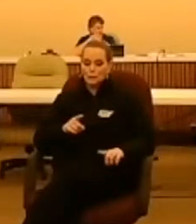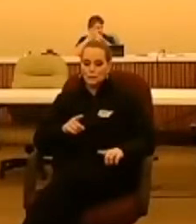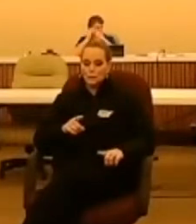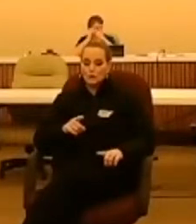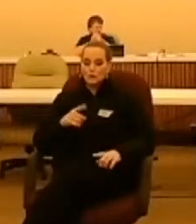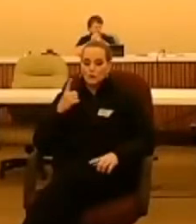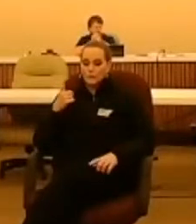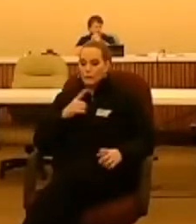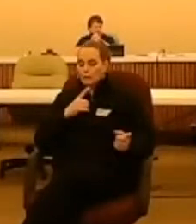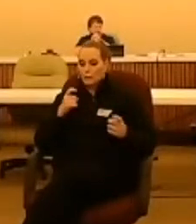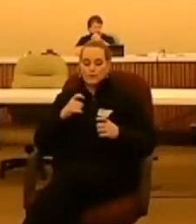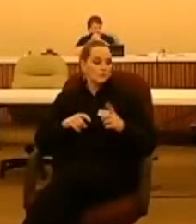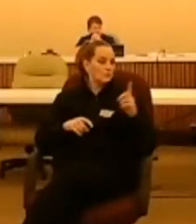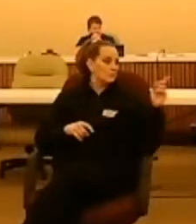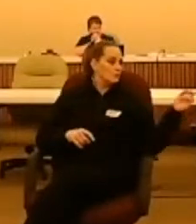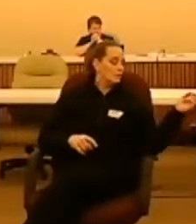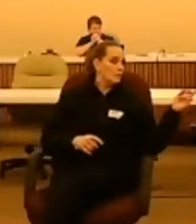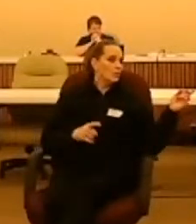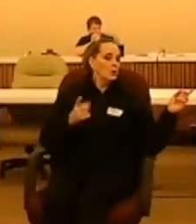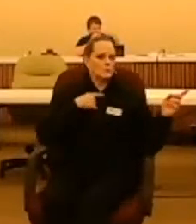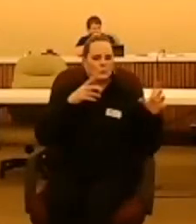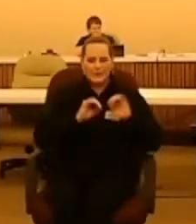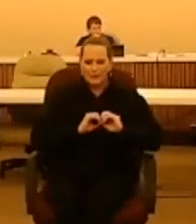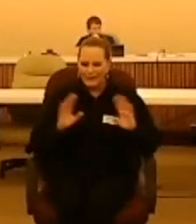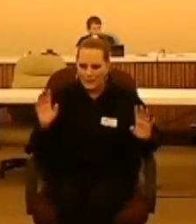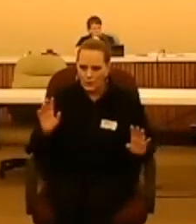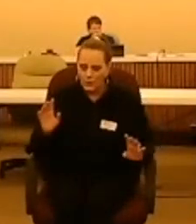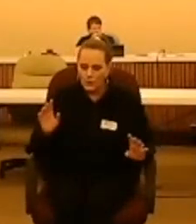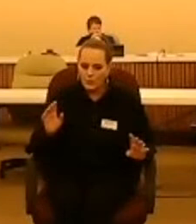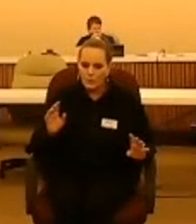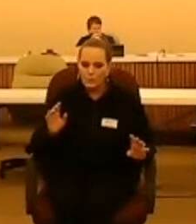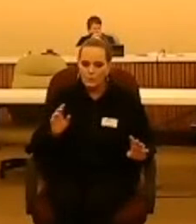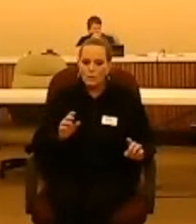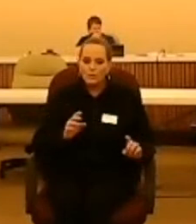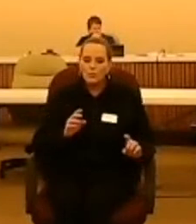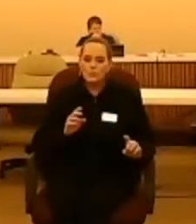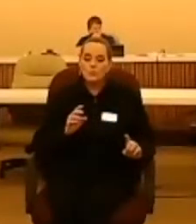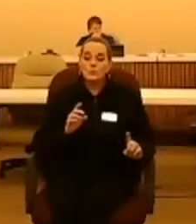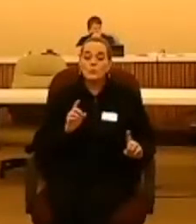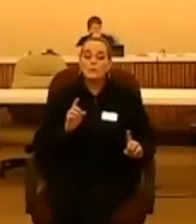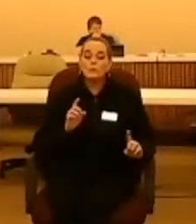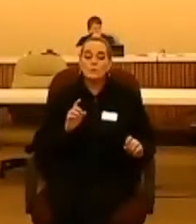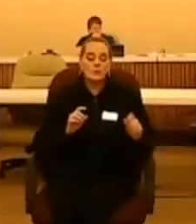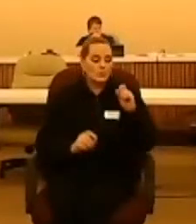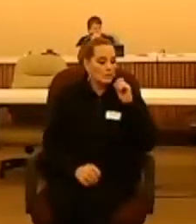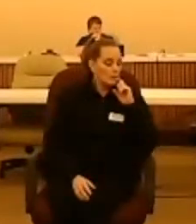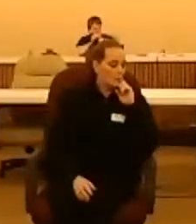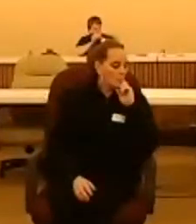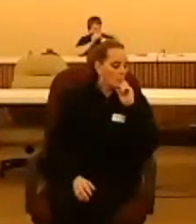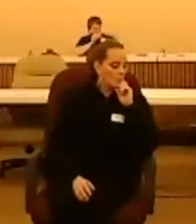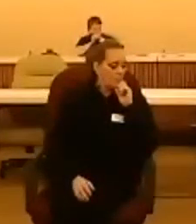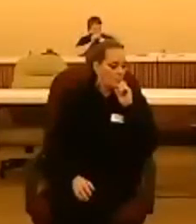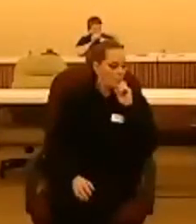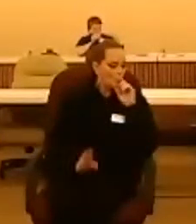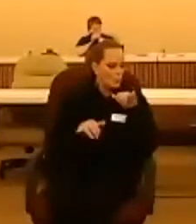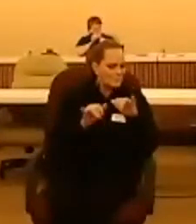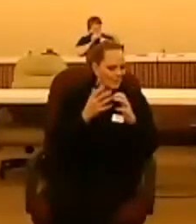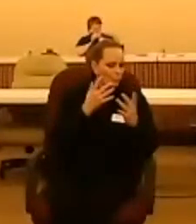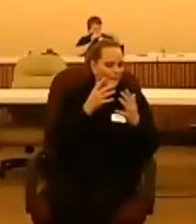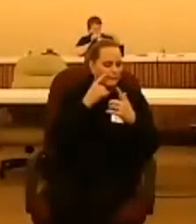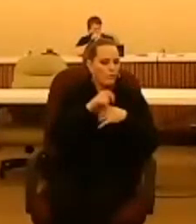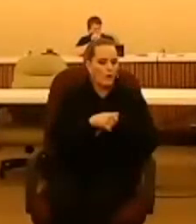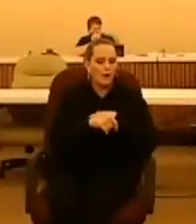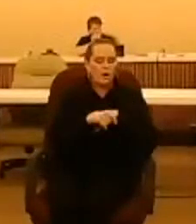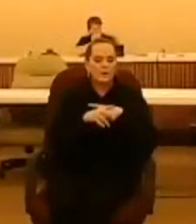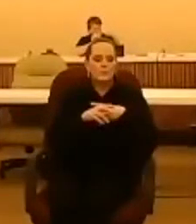your questions. So to be clear, we're still looking to get a ruling on either water,